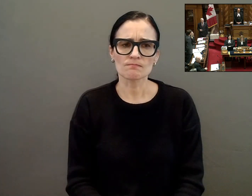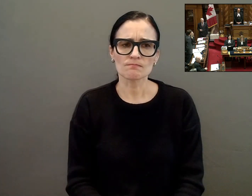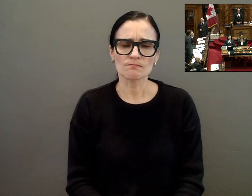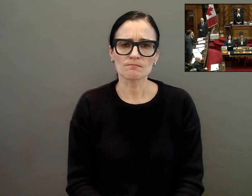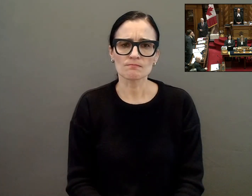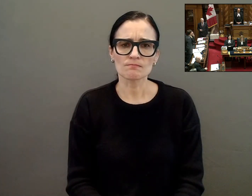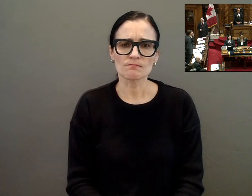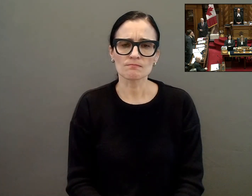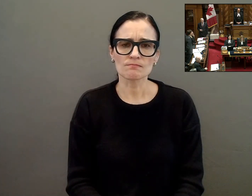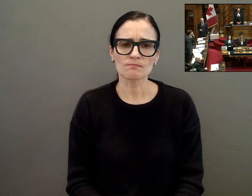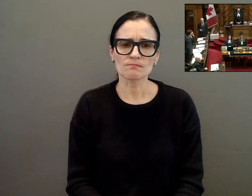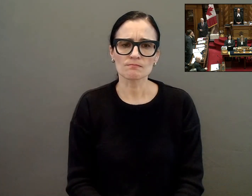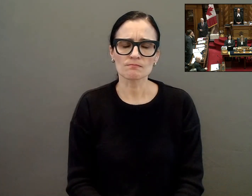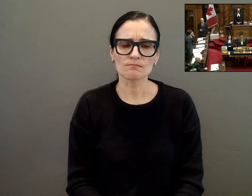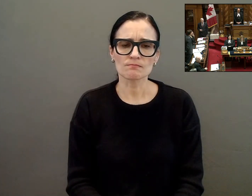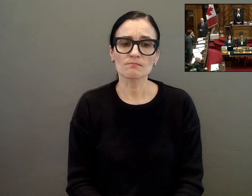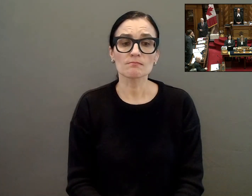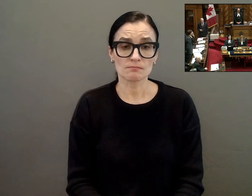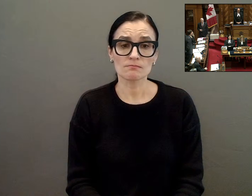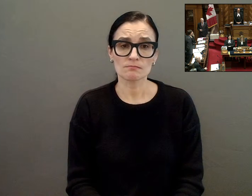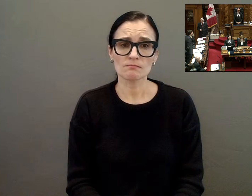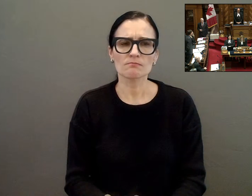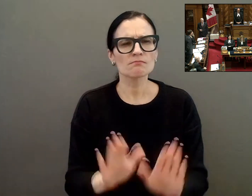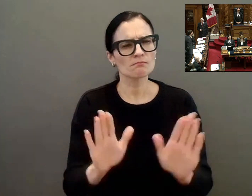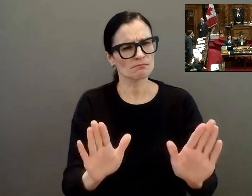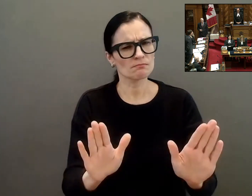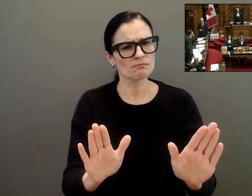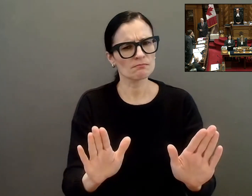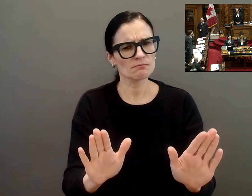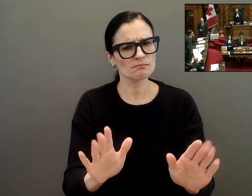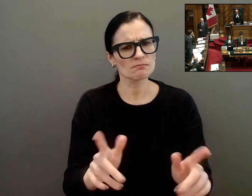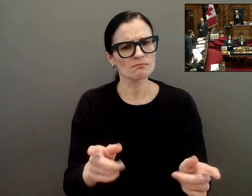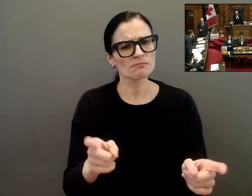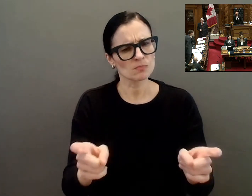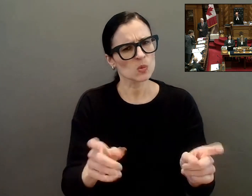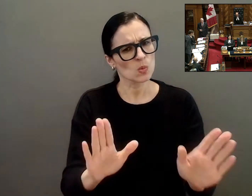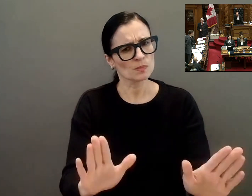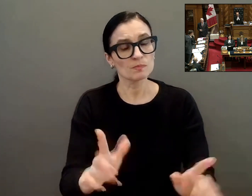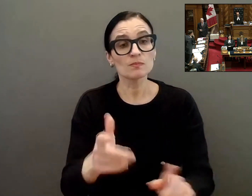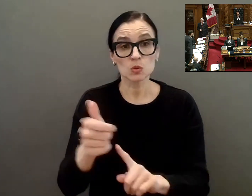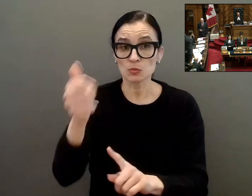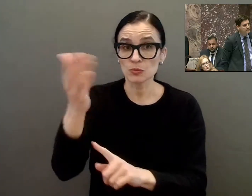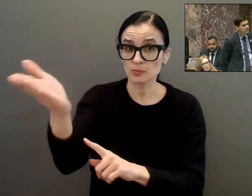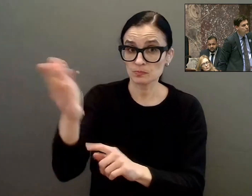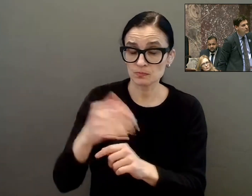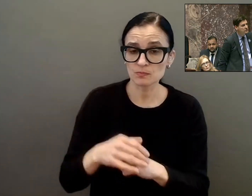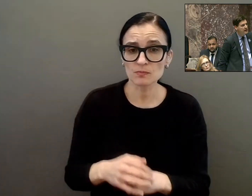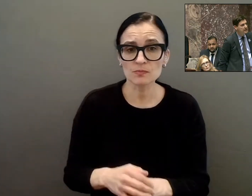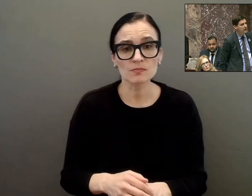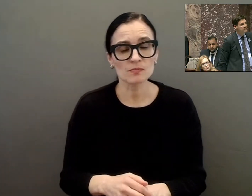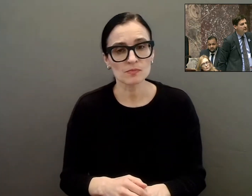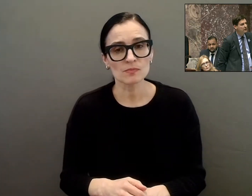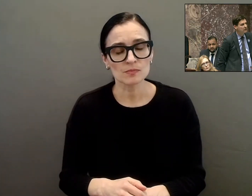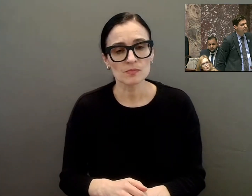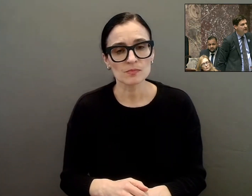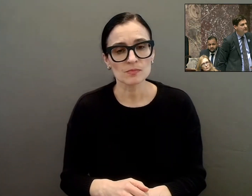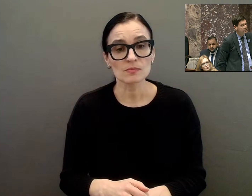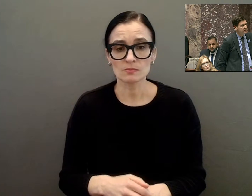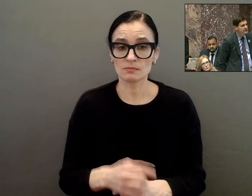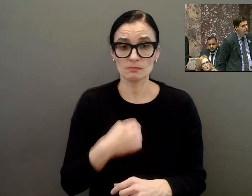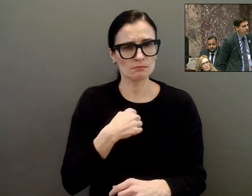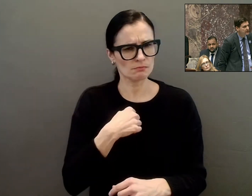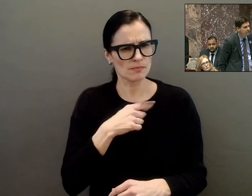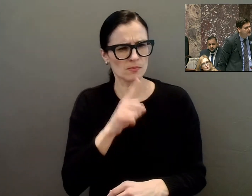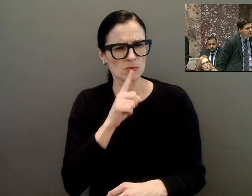Come to order. Premier has the floor. Please. I'm sure the member will stand up and clarify that